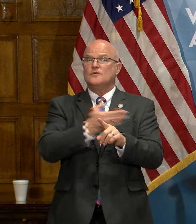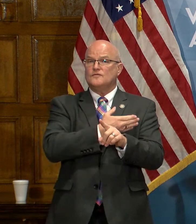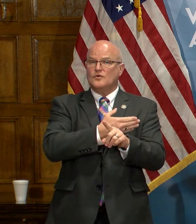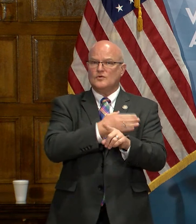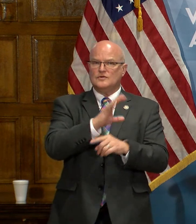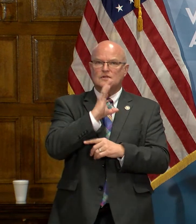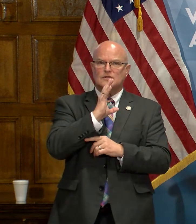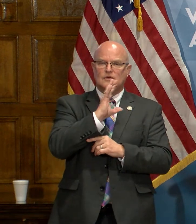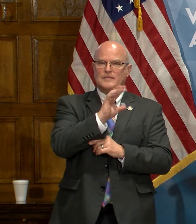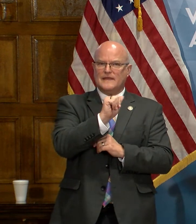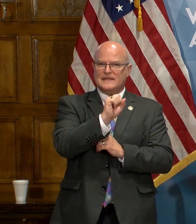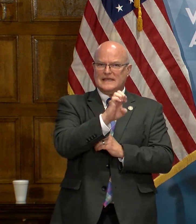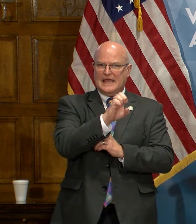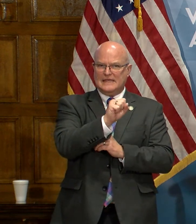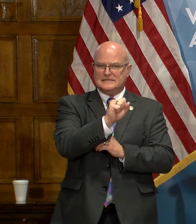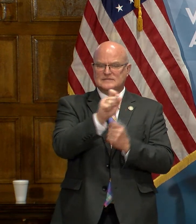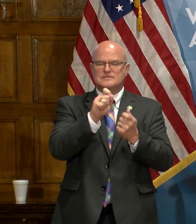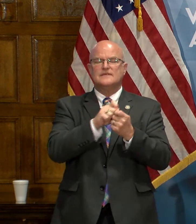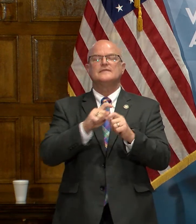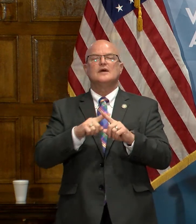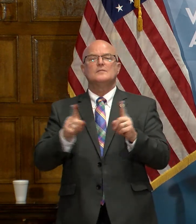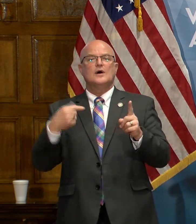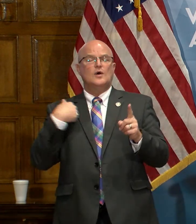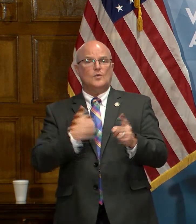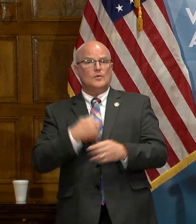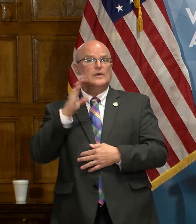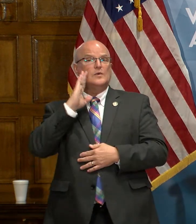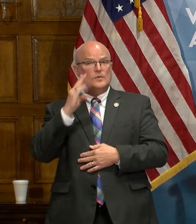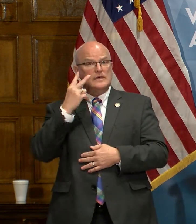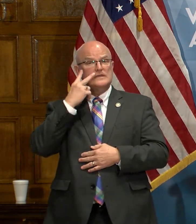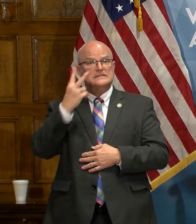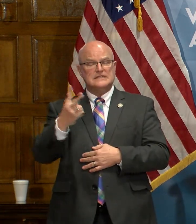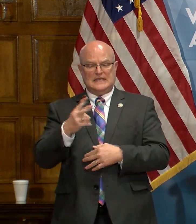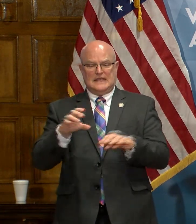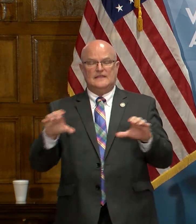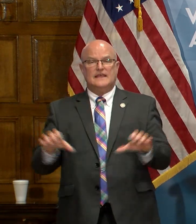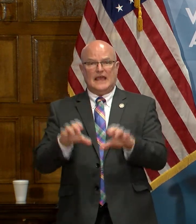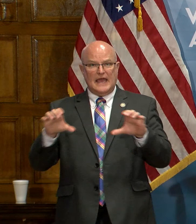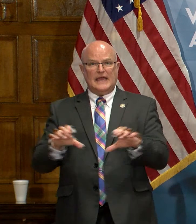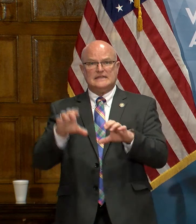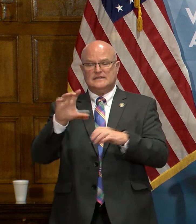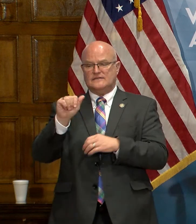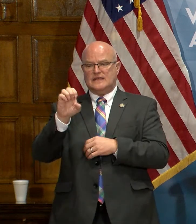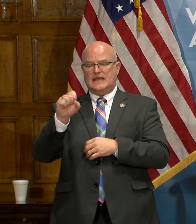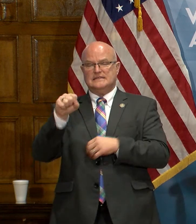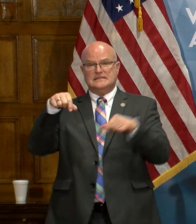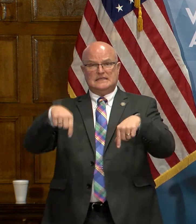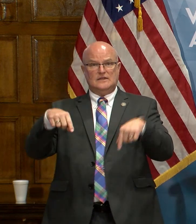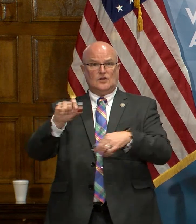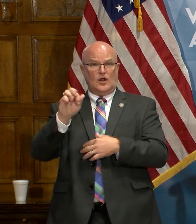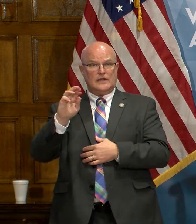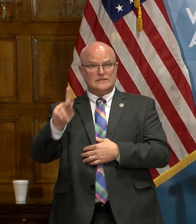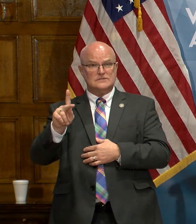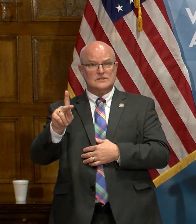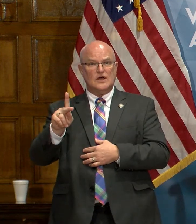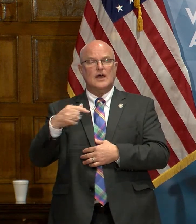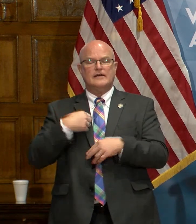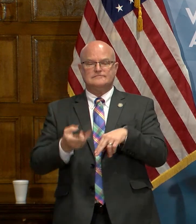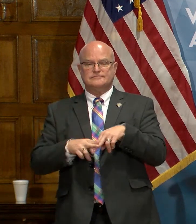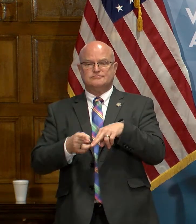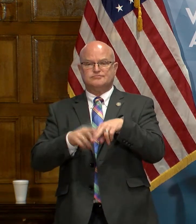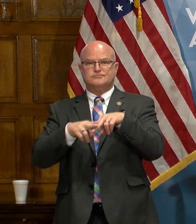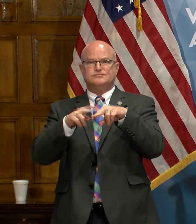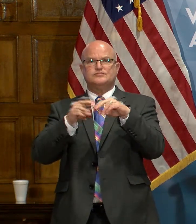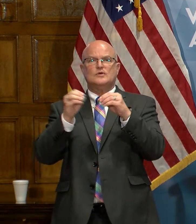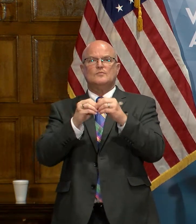the cases specifically, we will see that the active cases in Arkansas have increased by